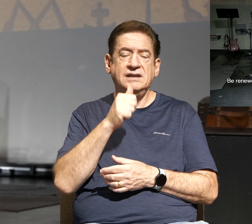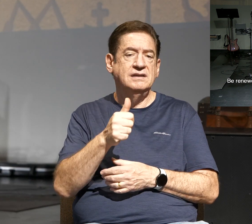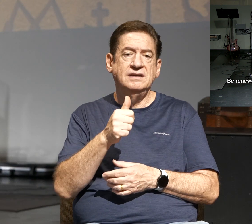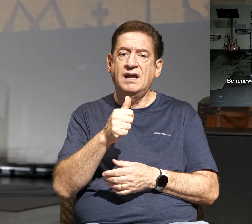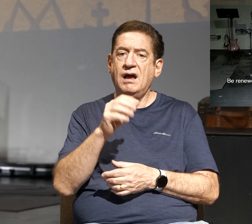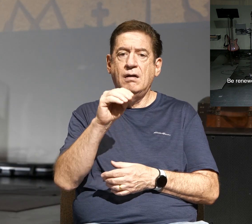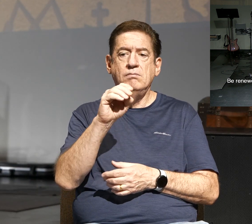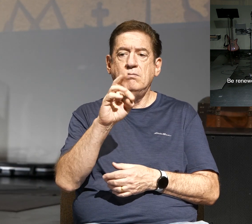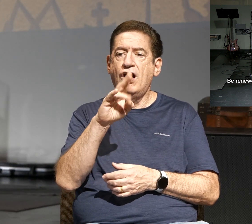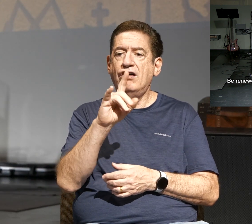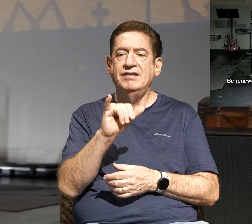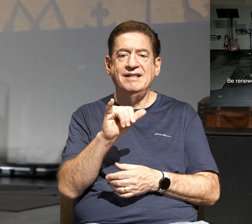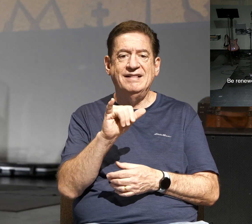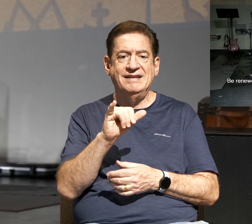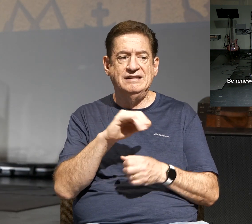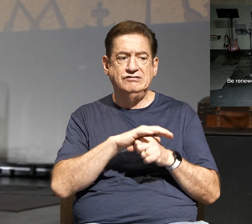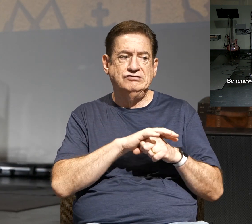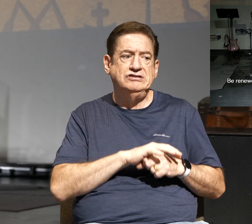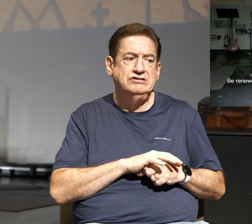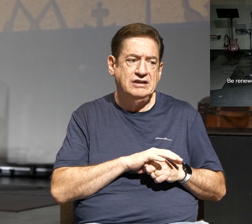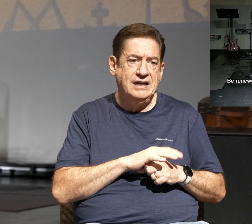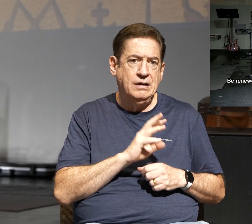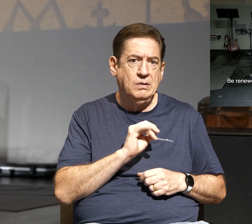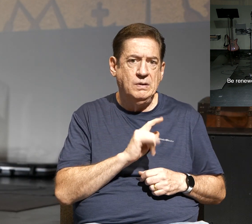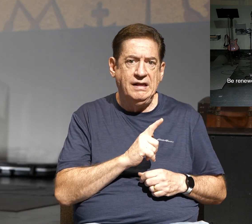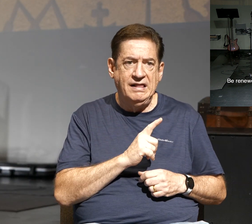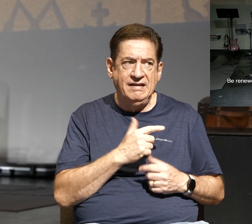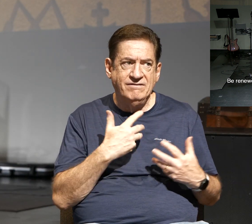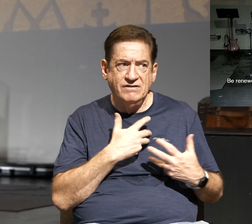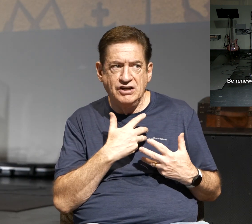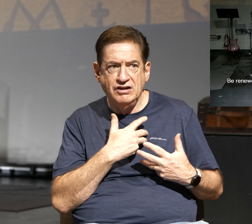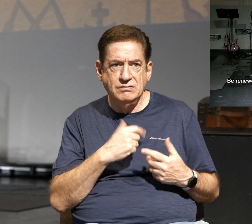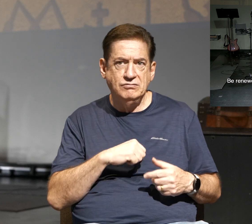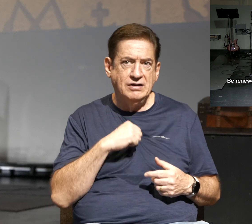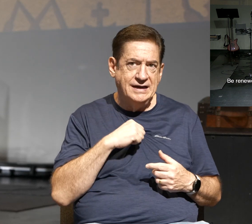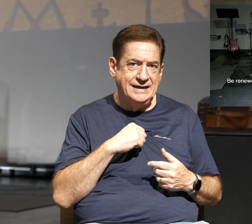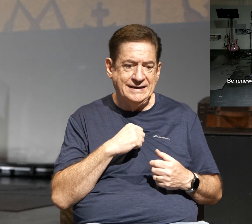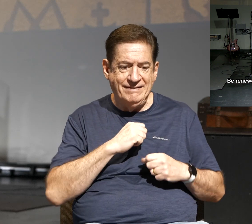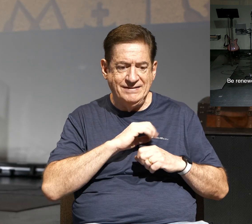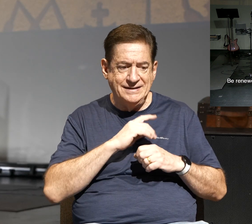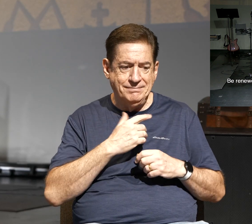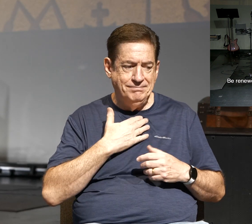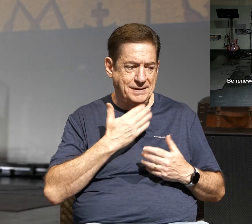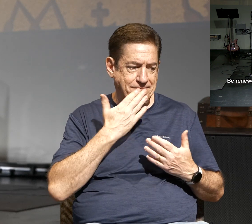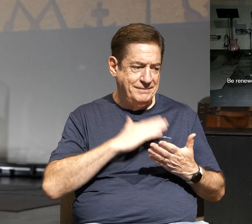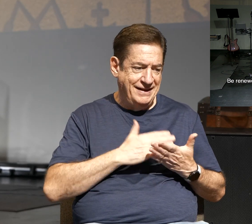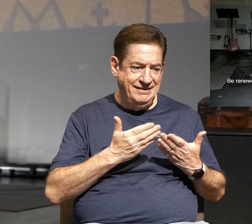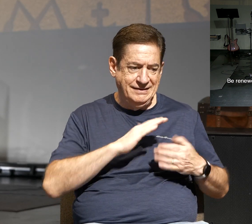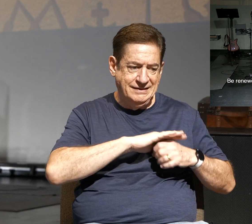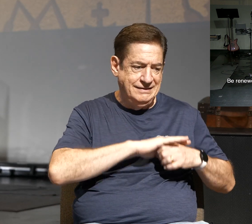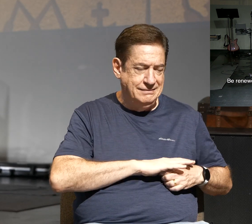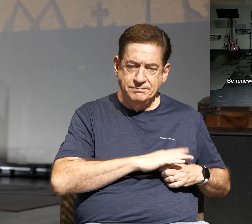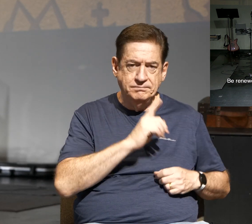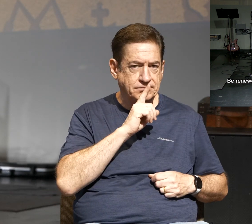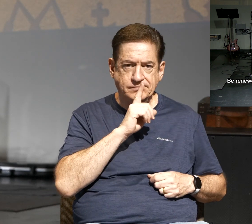morally restrained will motivated by fear and pride. It's a supernaturally transformed